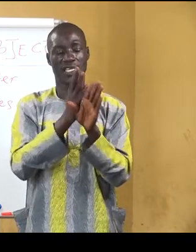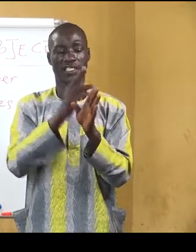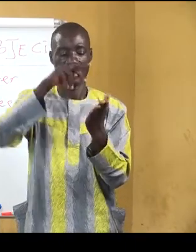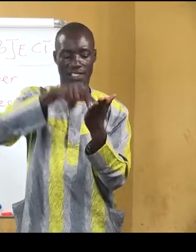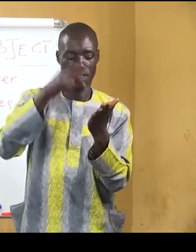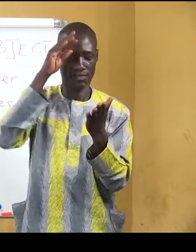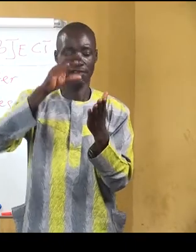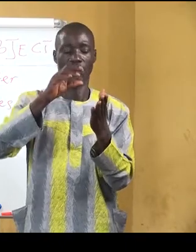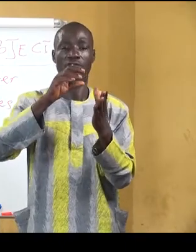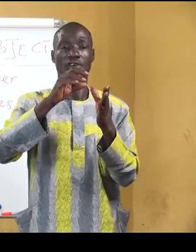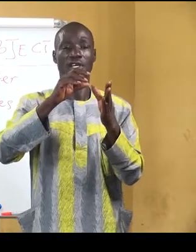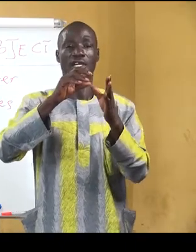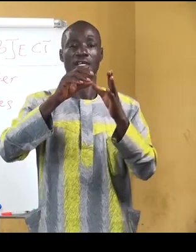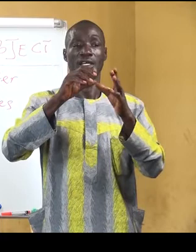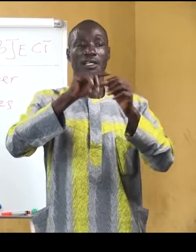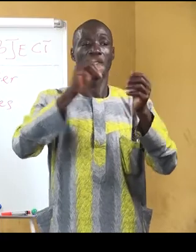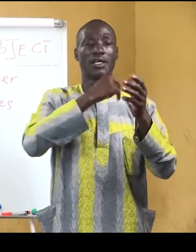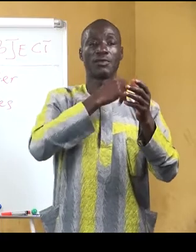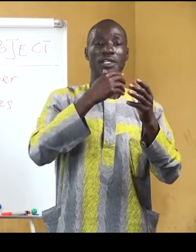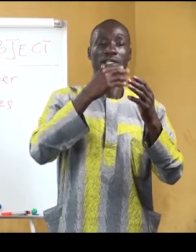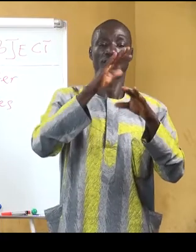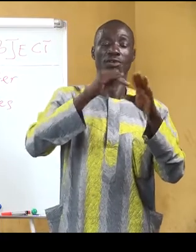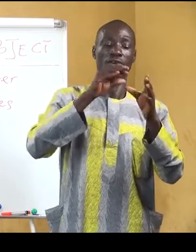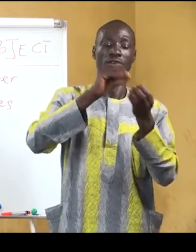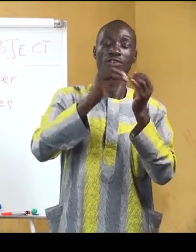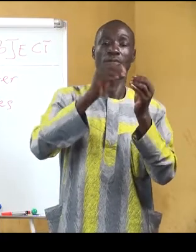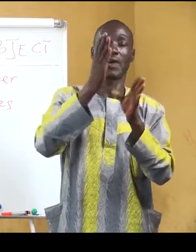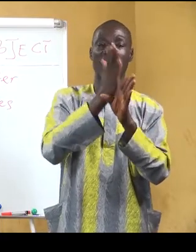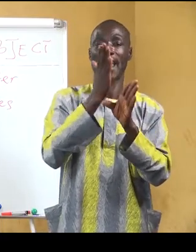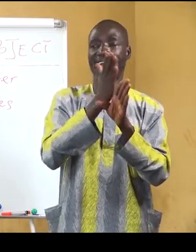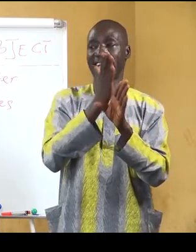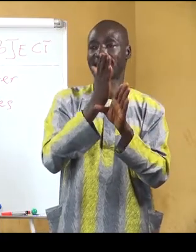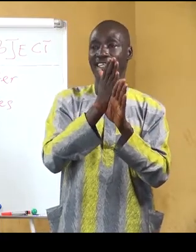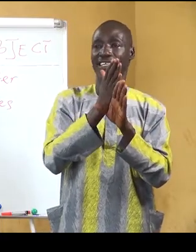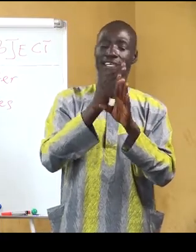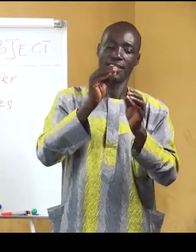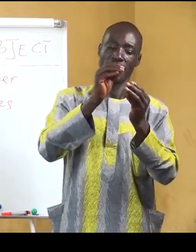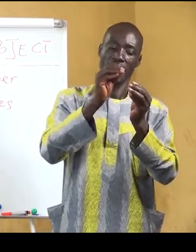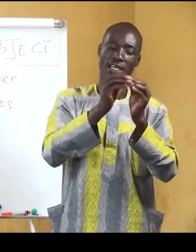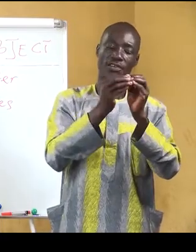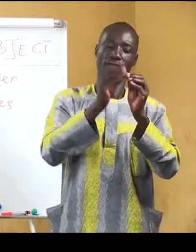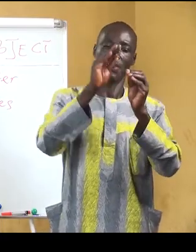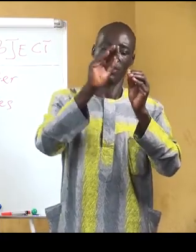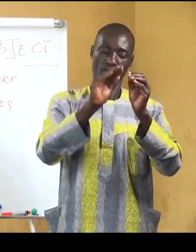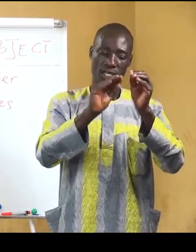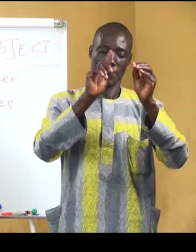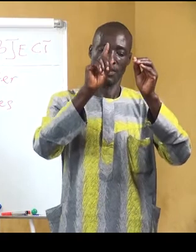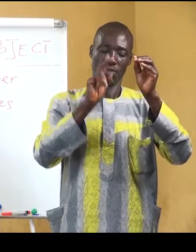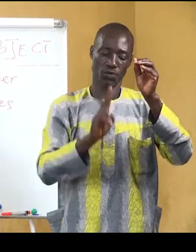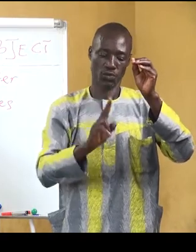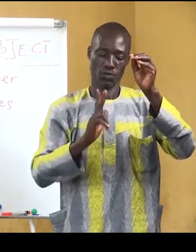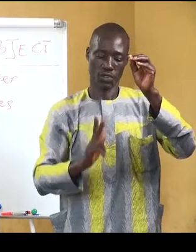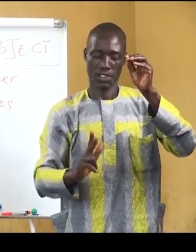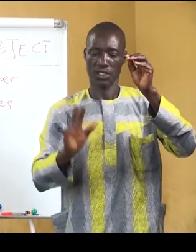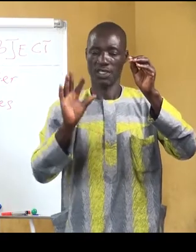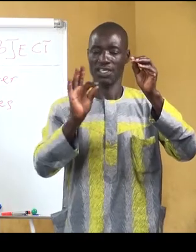statement, and there's what we call number line. These lines are numbered between the number of 1 to